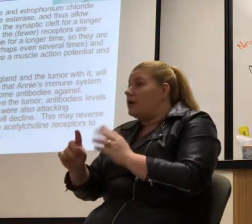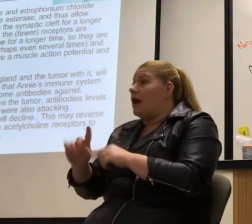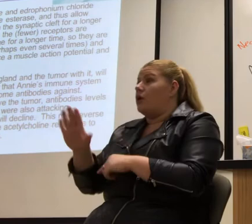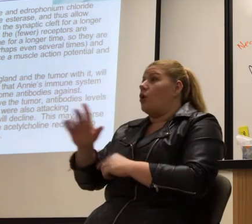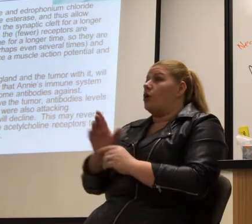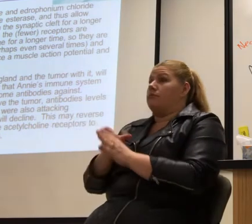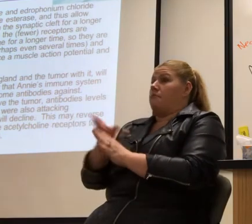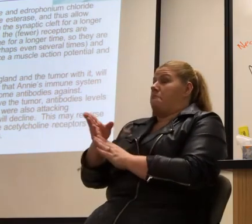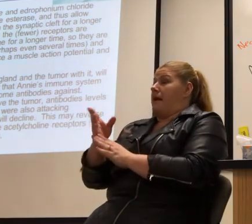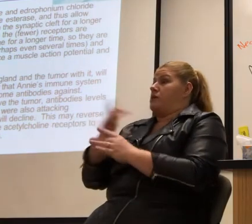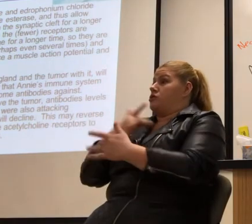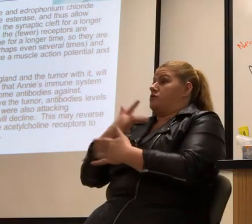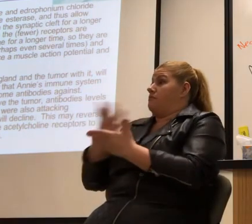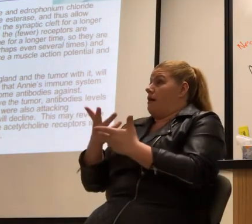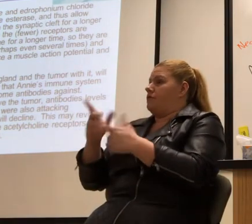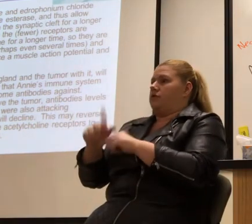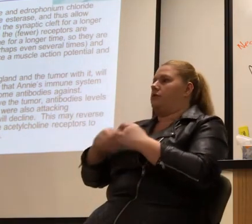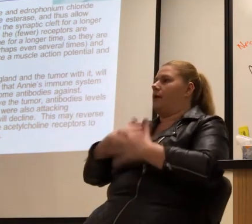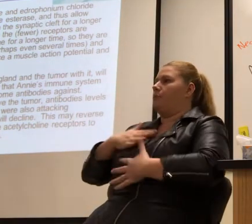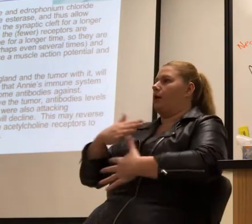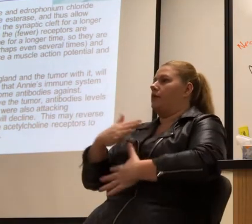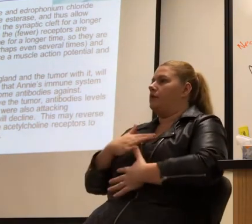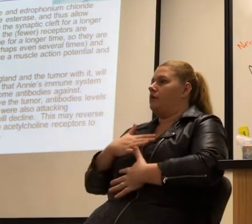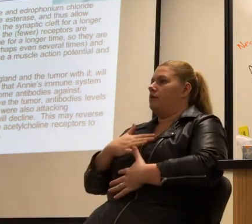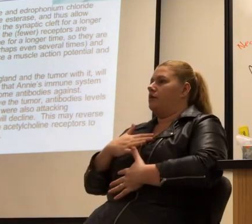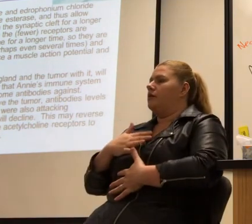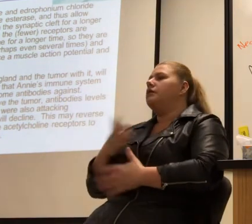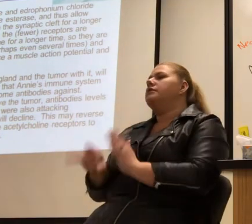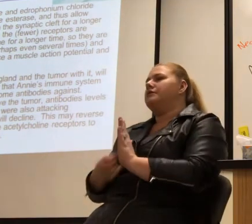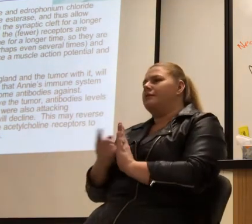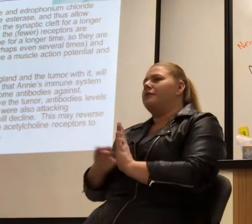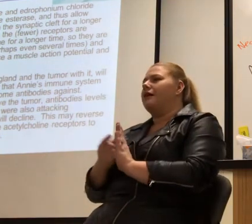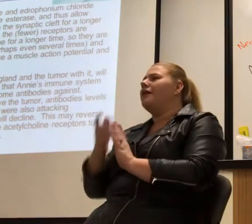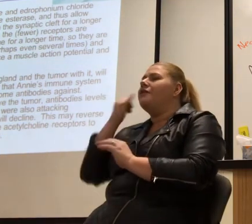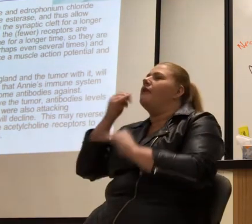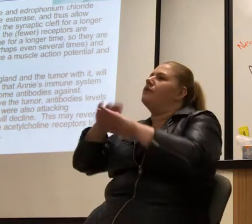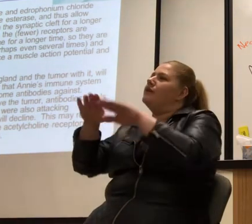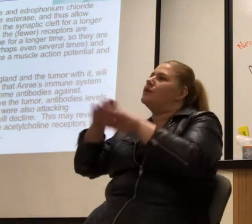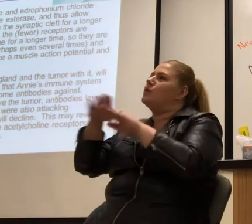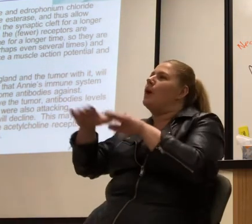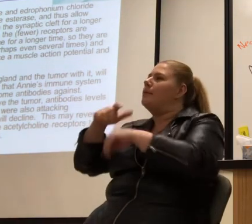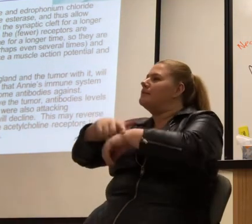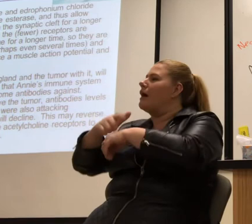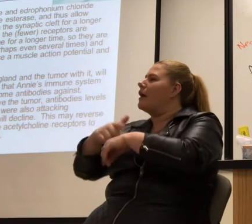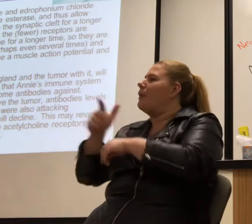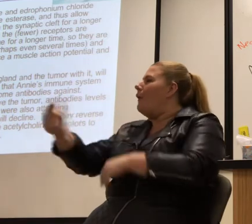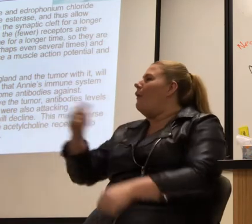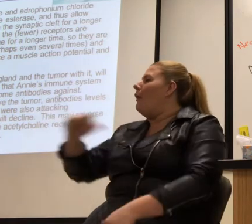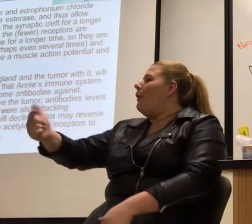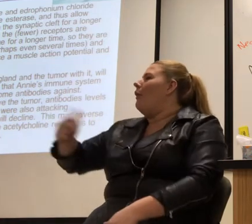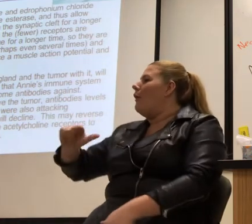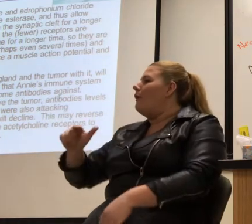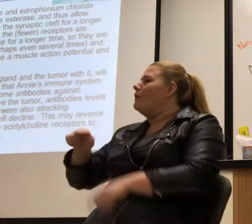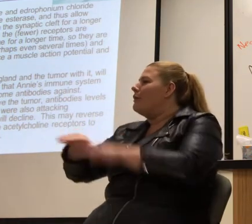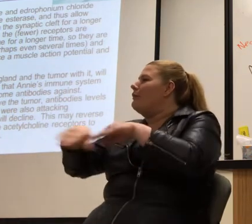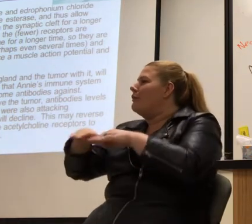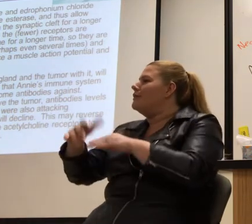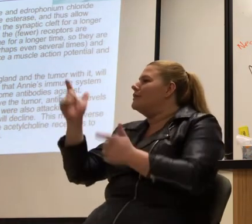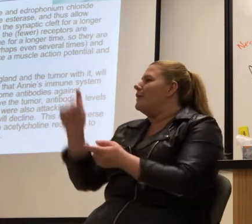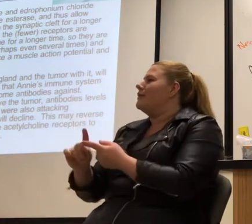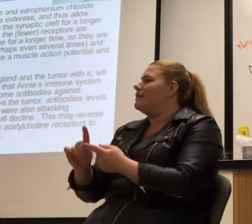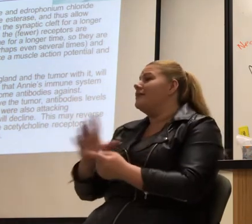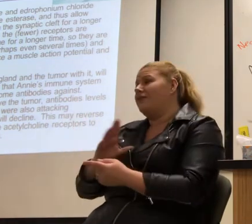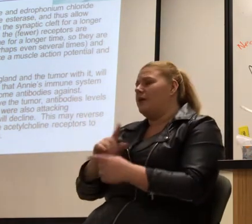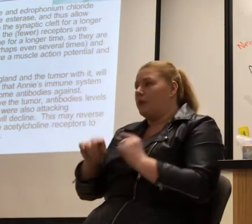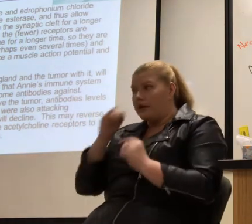breathe. I mean, it's okay if your swim times go down, you know, it's not life-threatening, but if you can't breathe, that's the main concern.